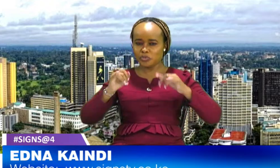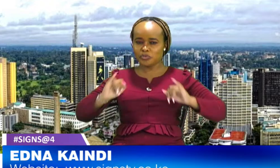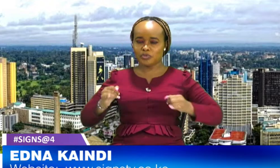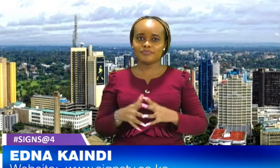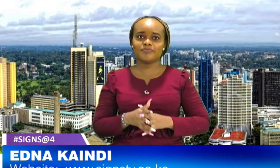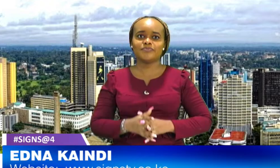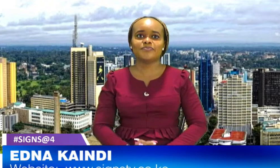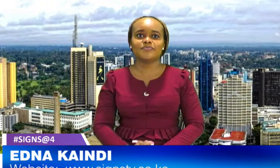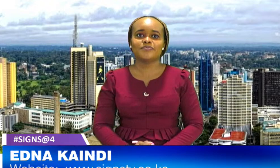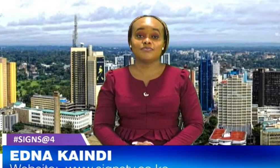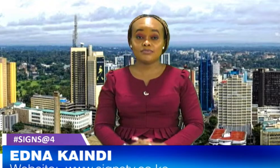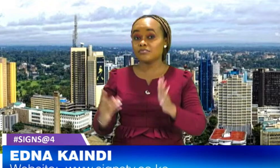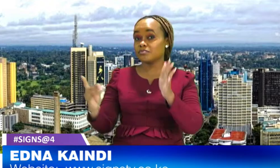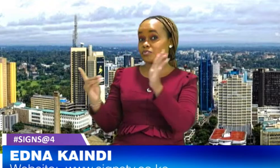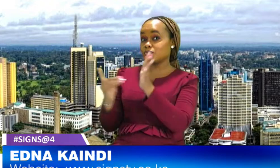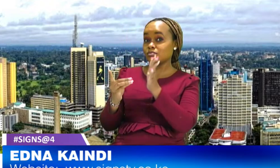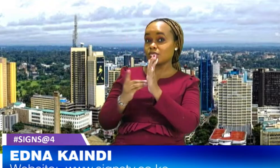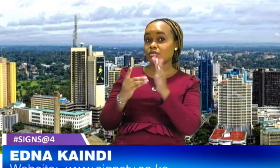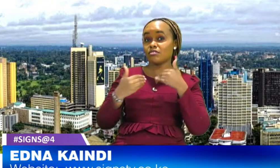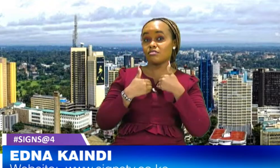On to our news.